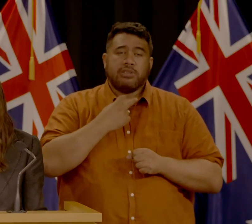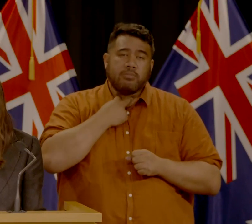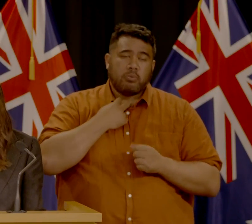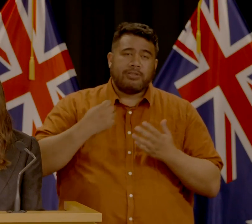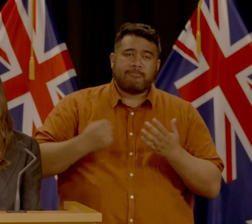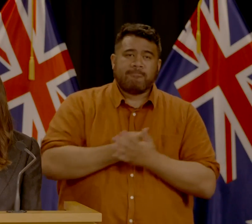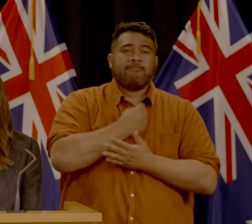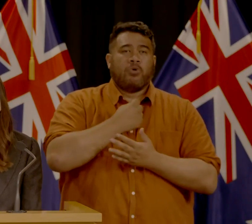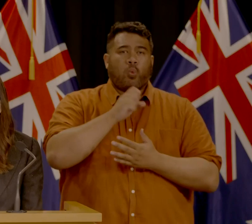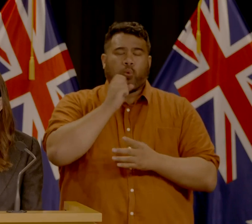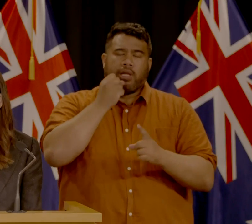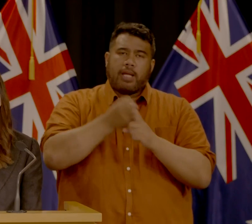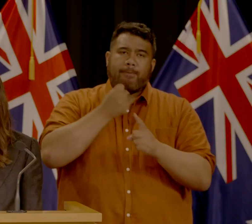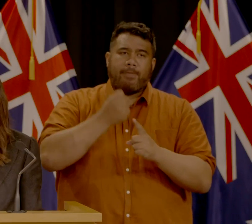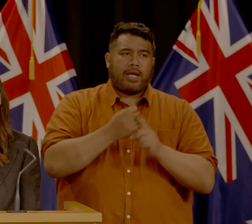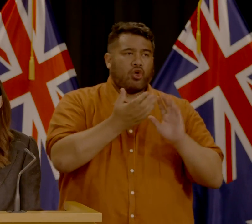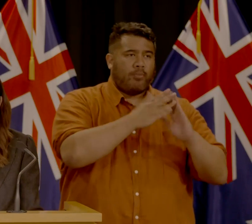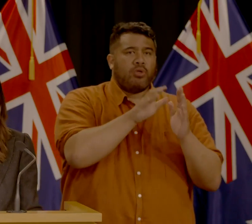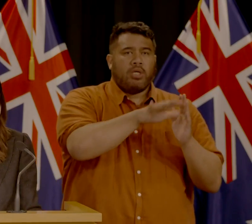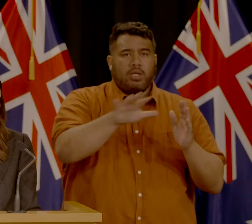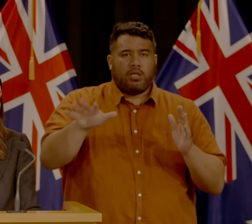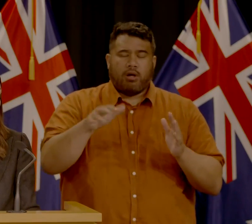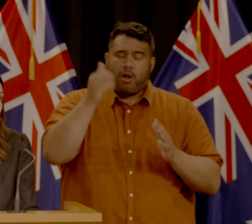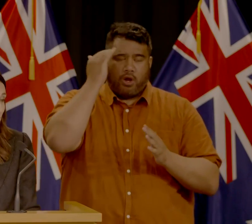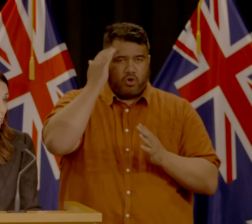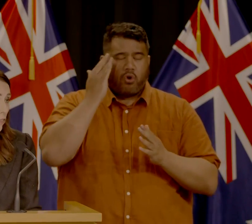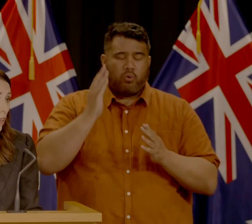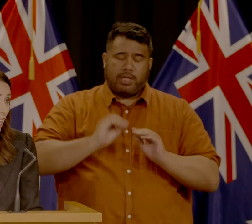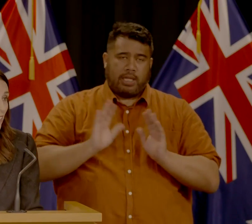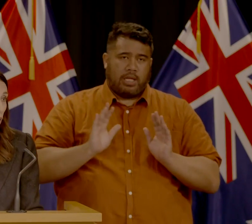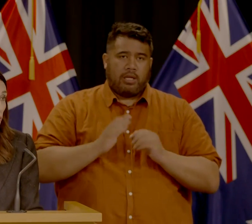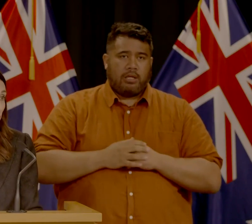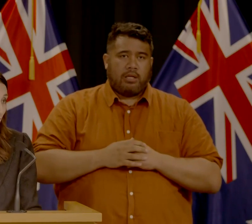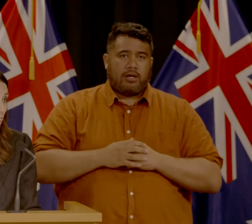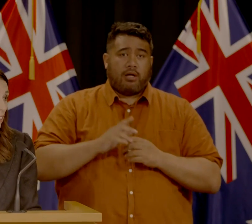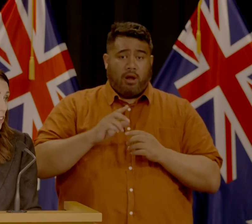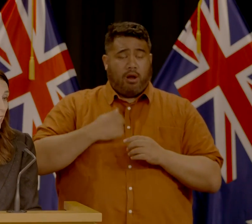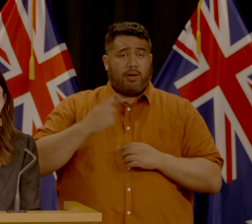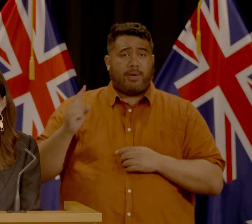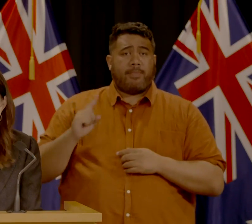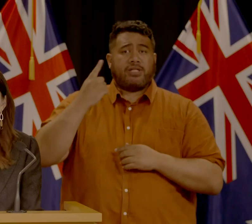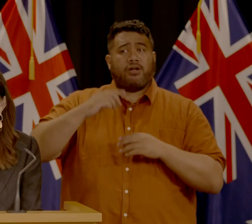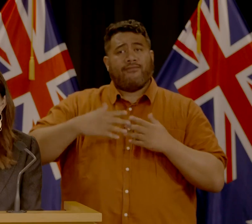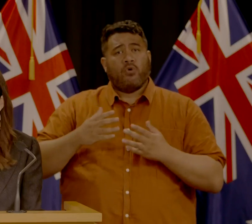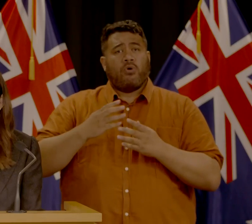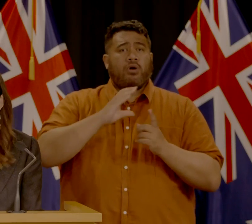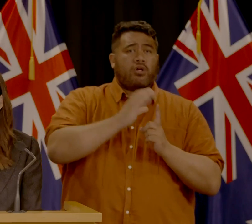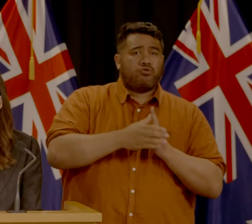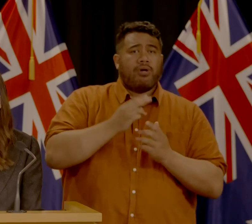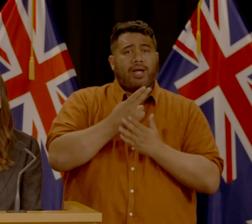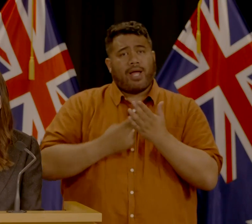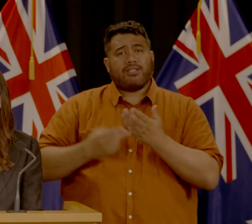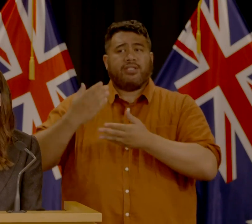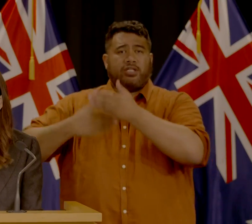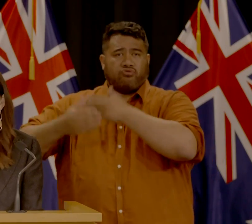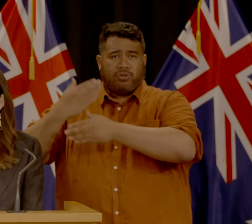on a large number of communities. I'm acutely aware as the Minister for Arts, Culture and Heritage the impact this will have on the arts